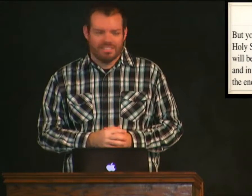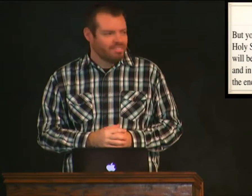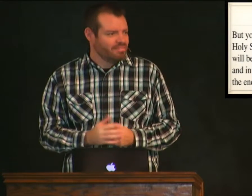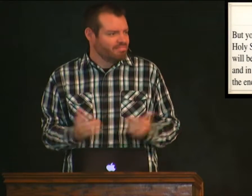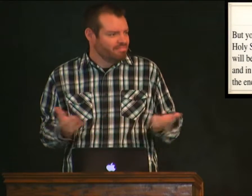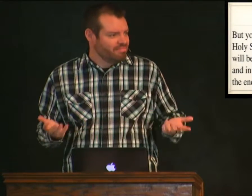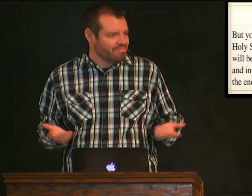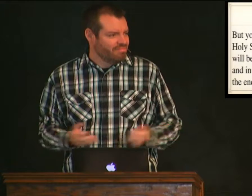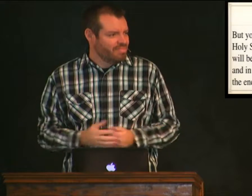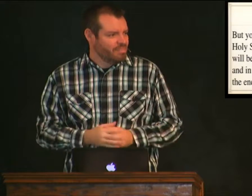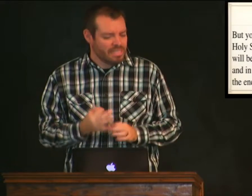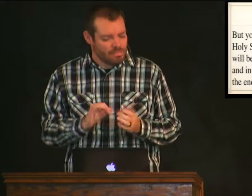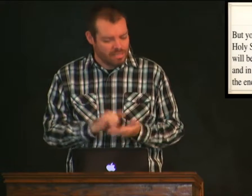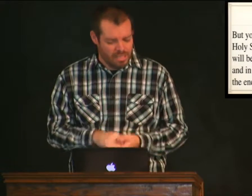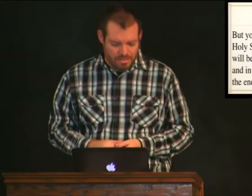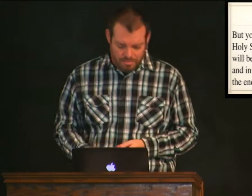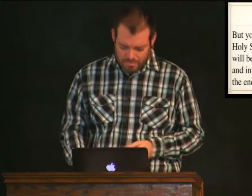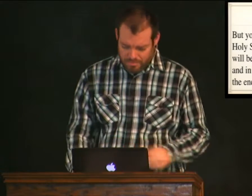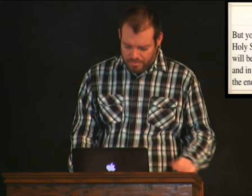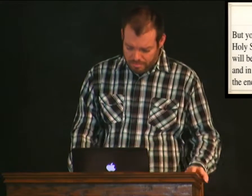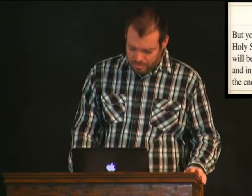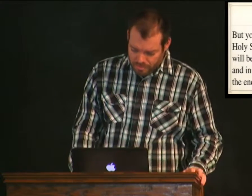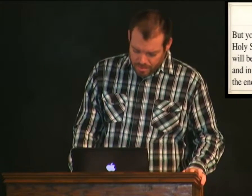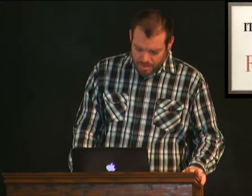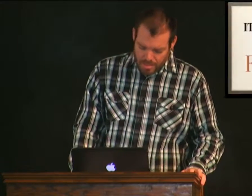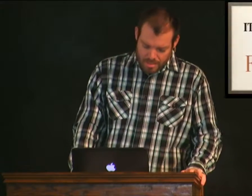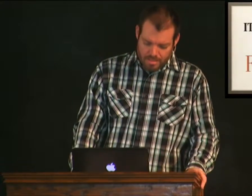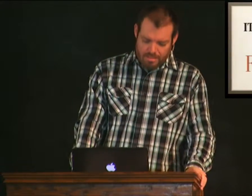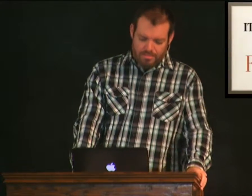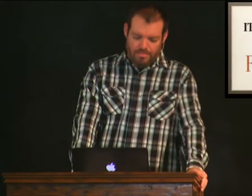church. See as simple as that.